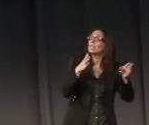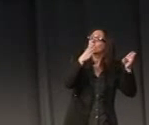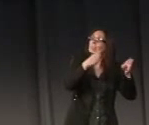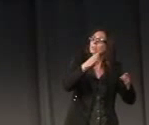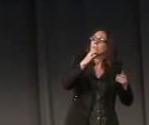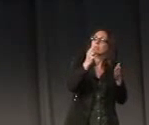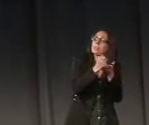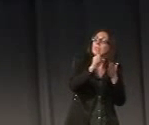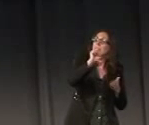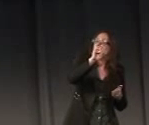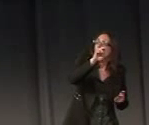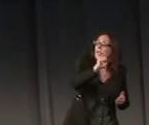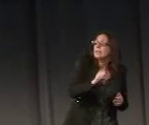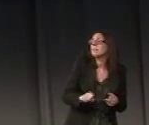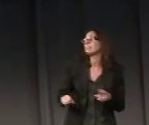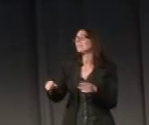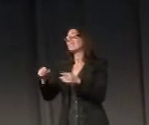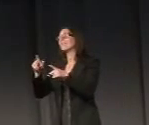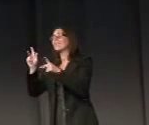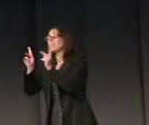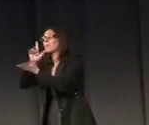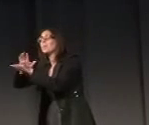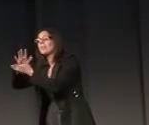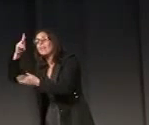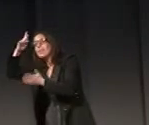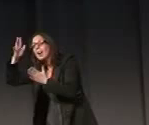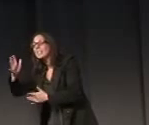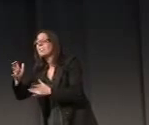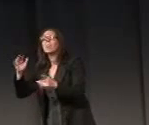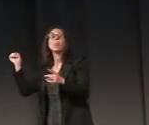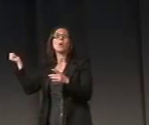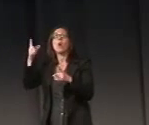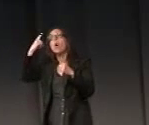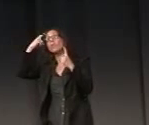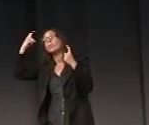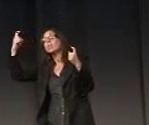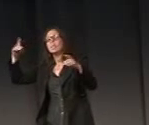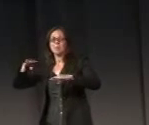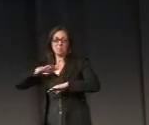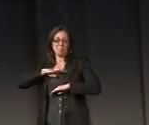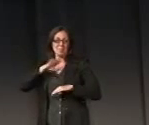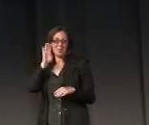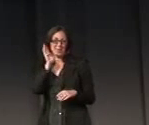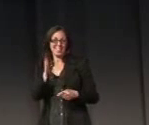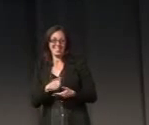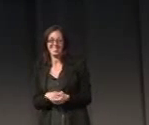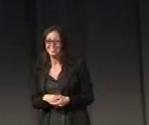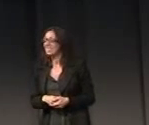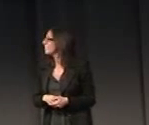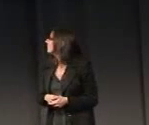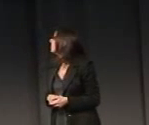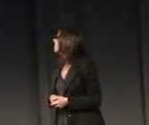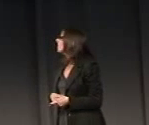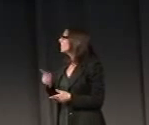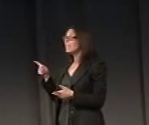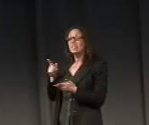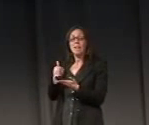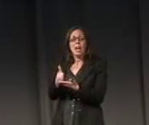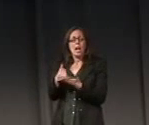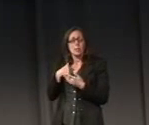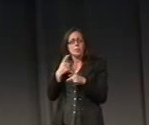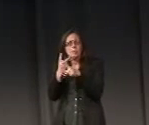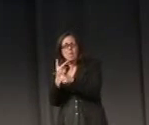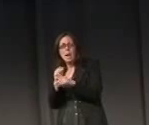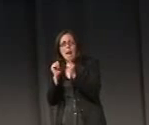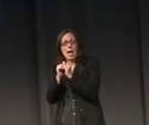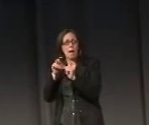To do so, he constructed a colorful model of cubes in hopes of teaching his fellow men how to perceive higher dimensions.